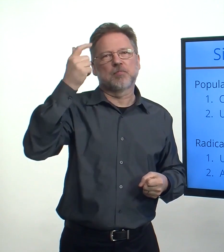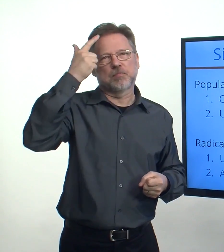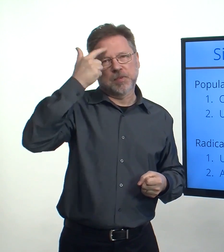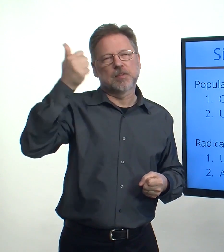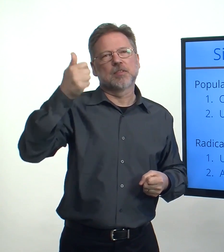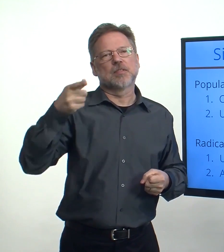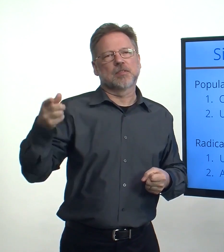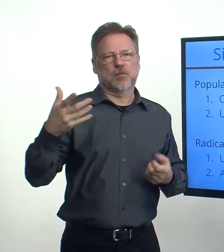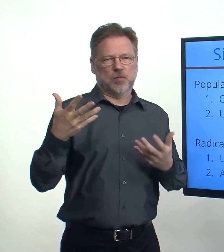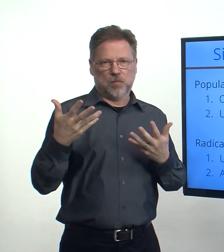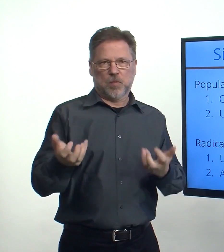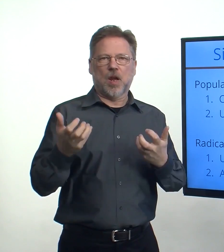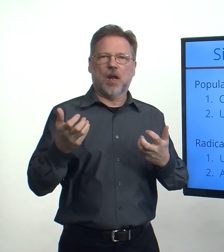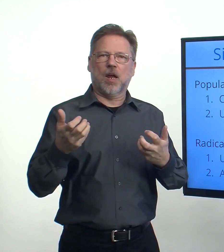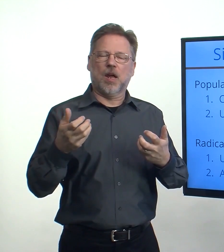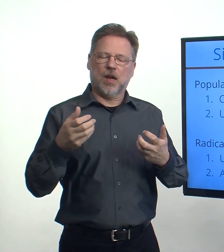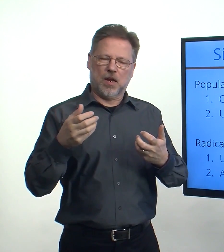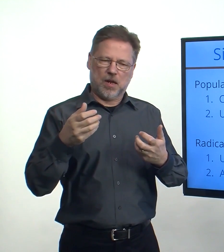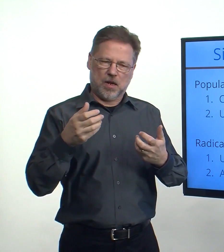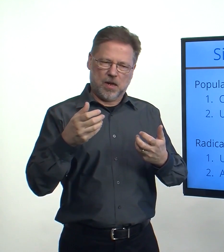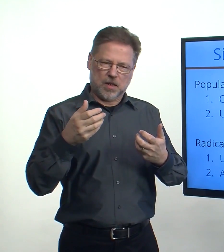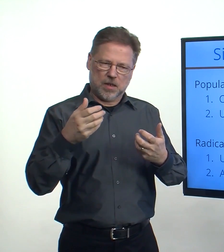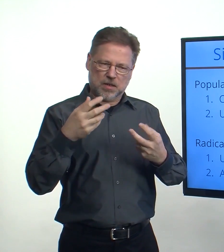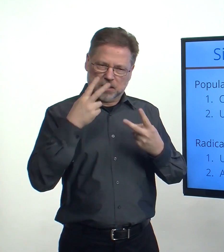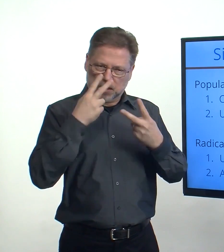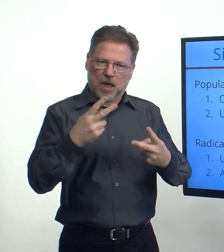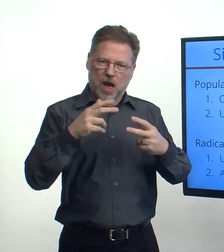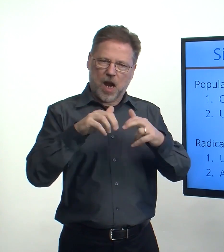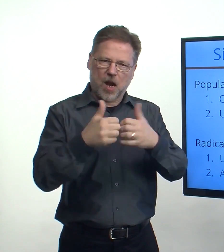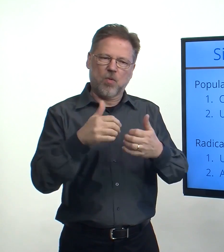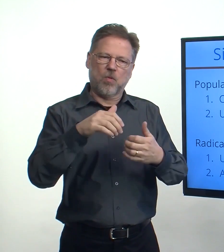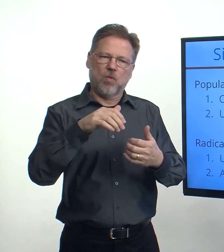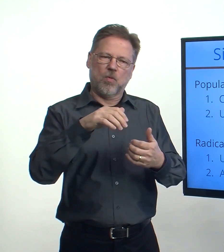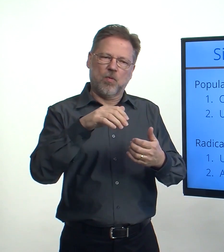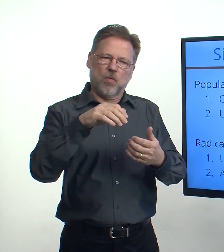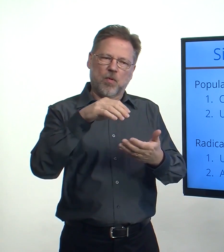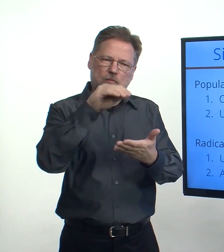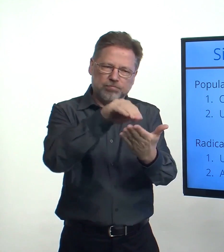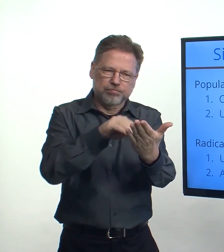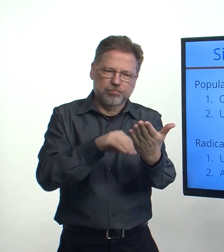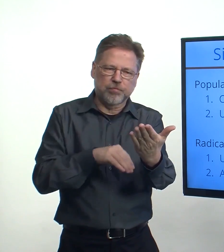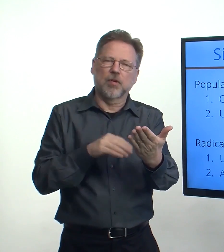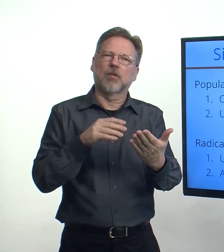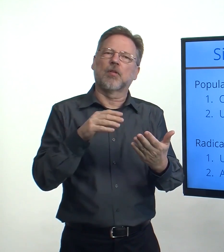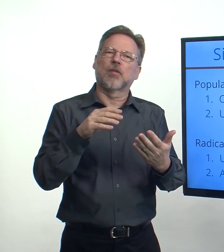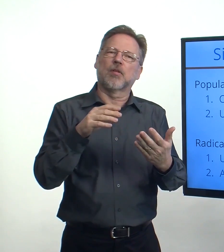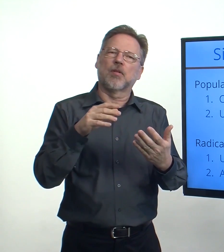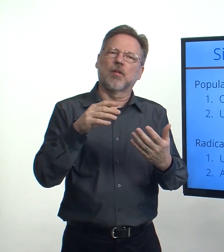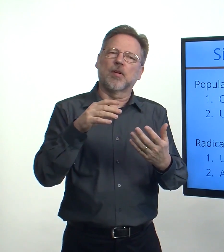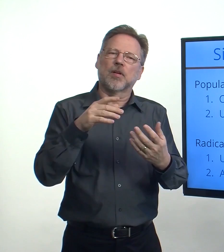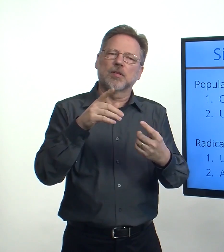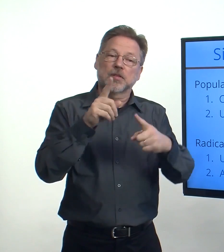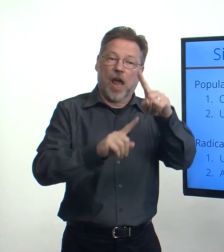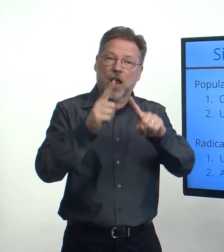Stokoe was a proponent of this idea because he wanted to catalog not just signs,